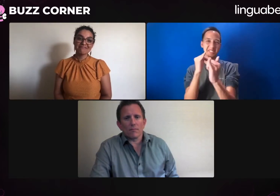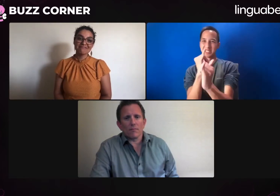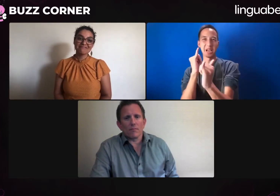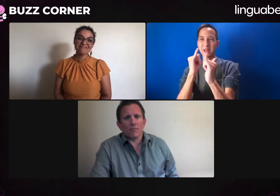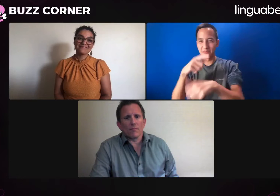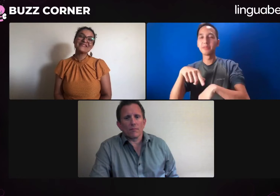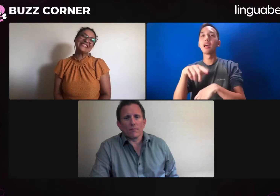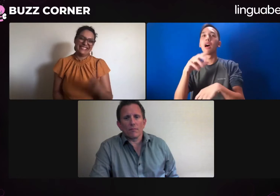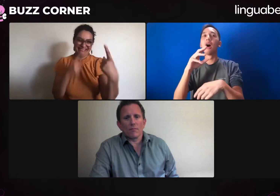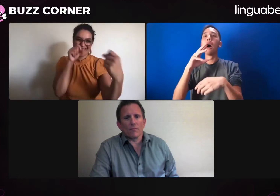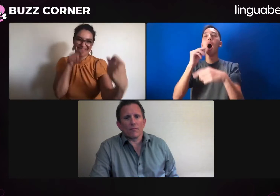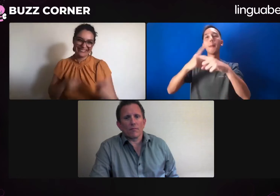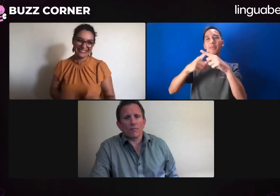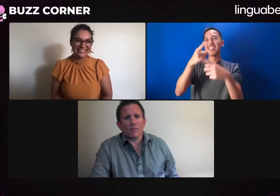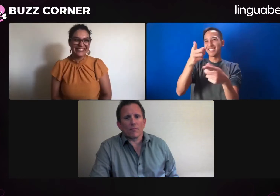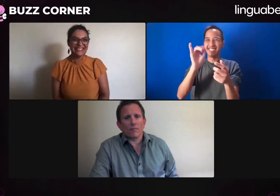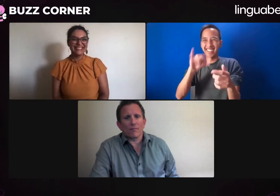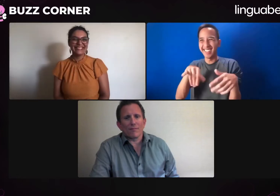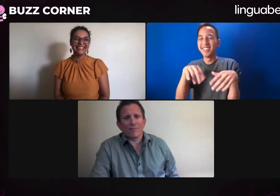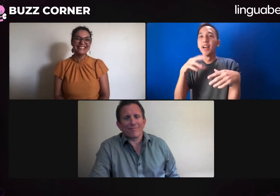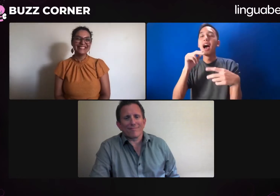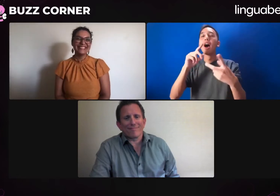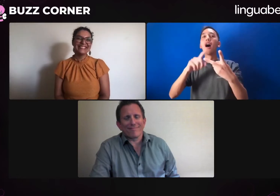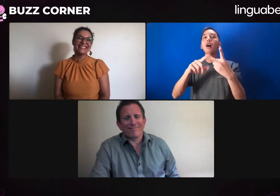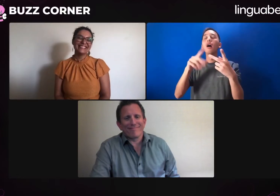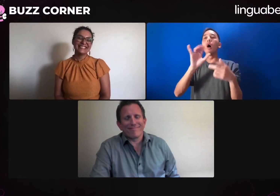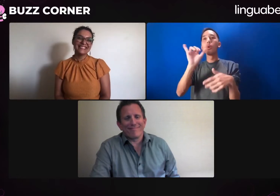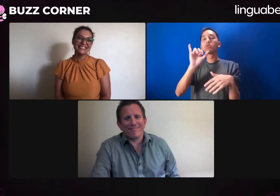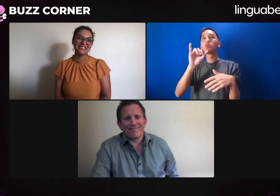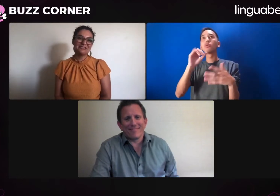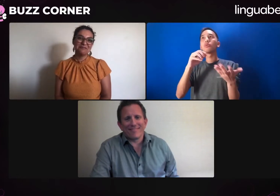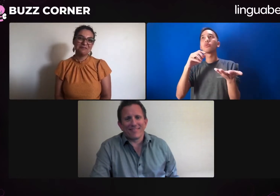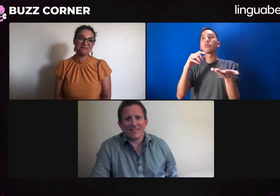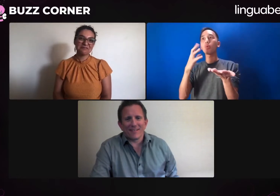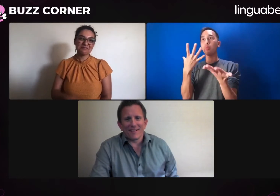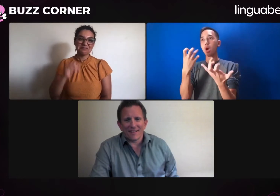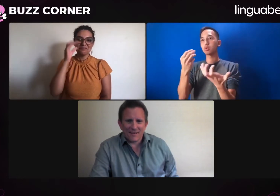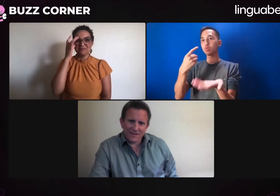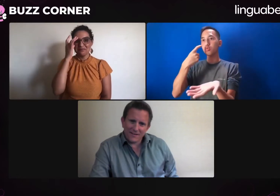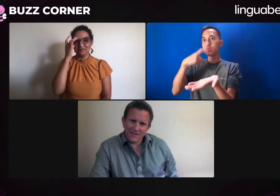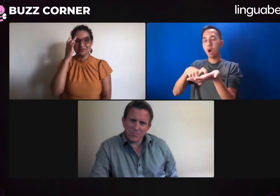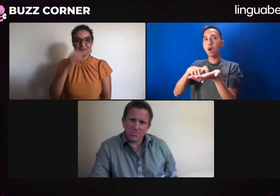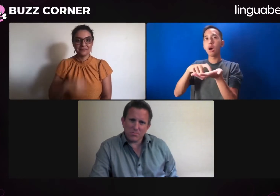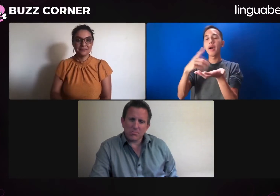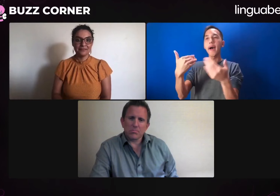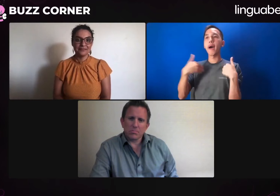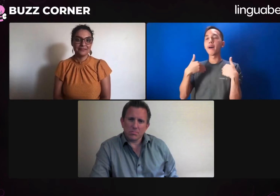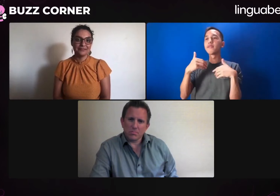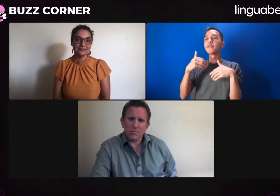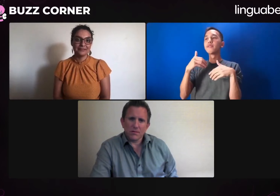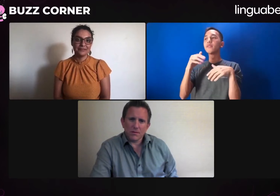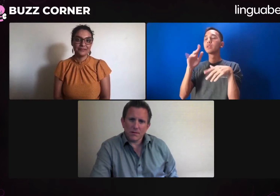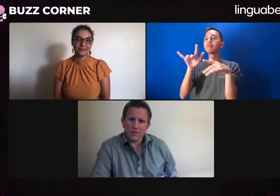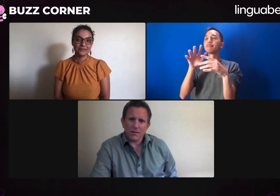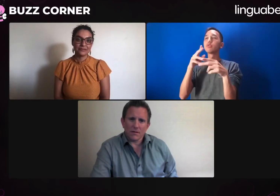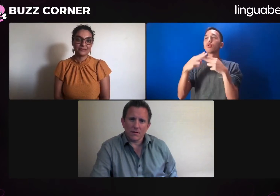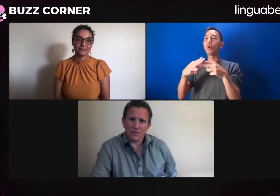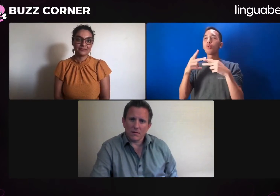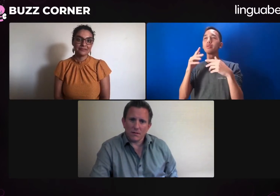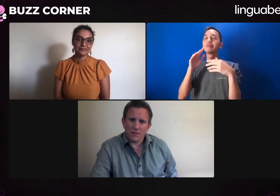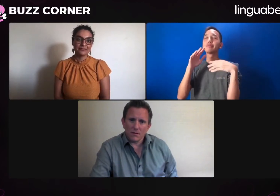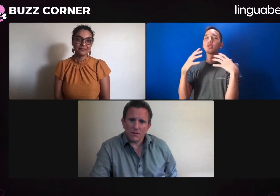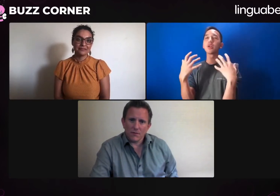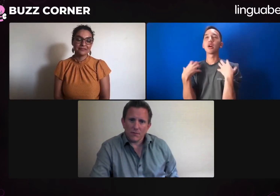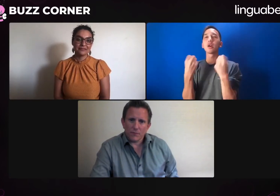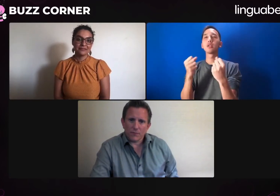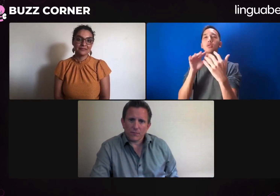and that was planning. I was just about to say the same thing. Great minds think alike. Yes, I wanted to also